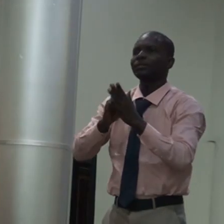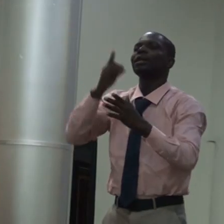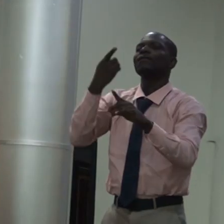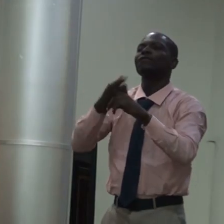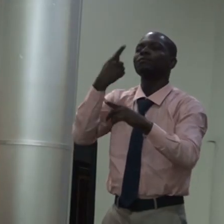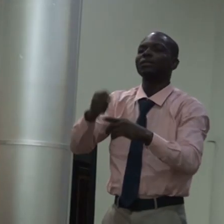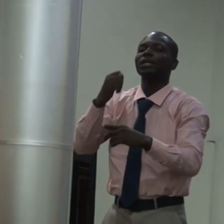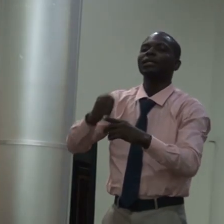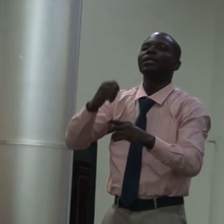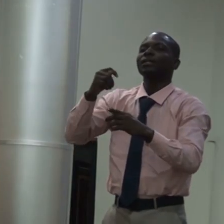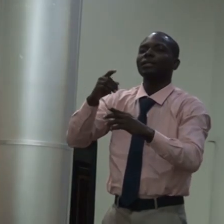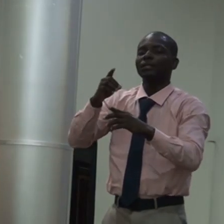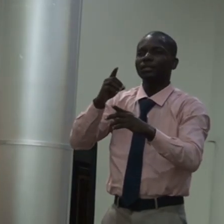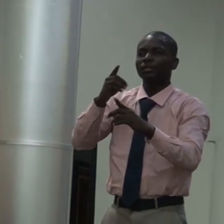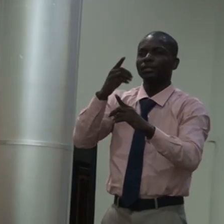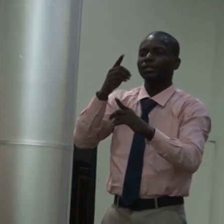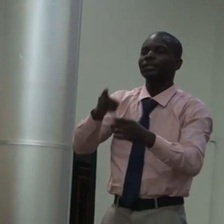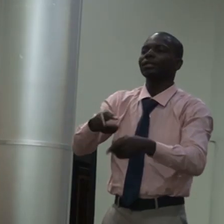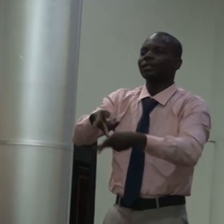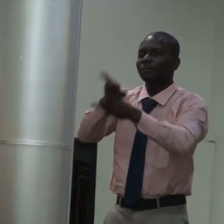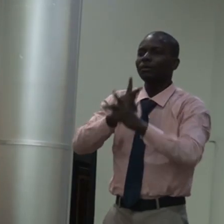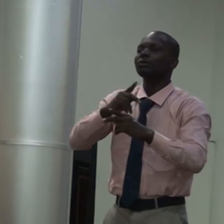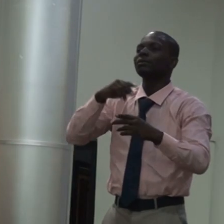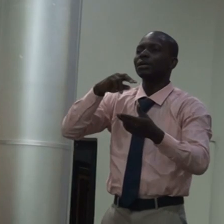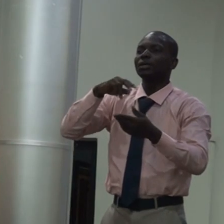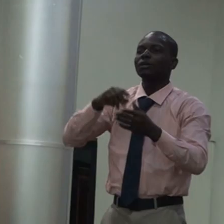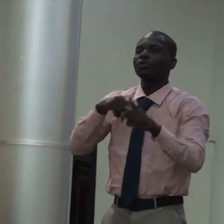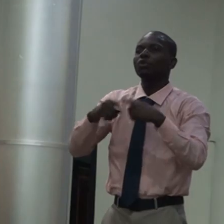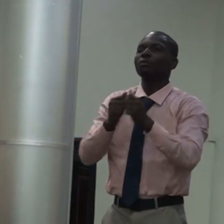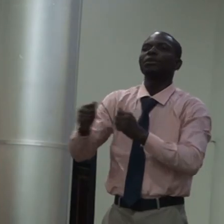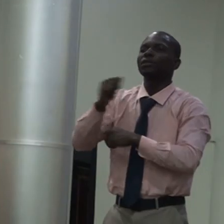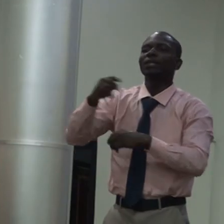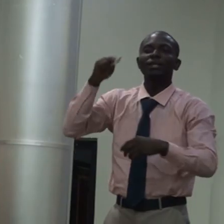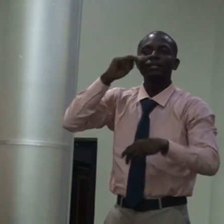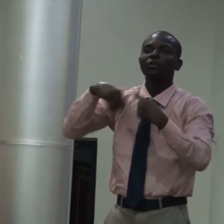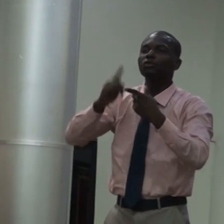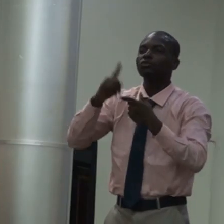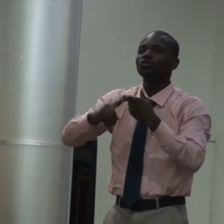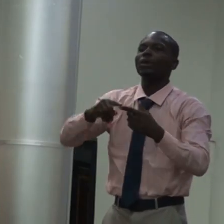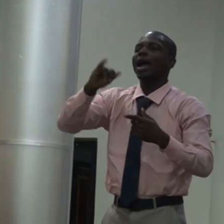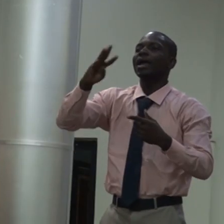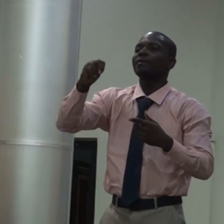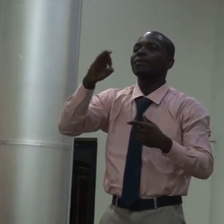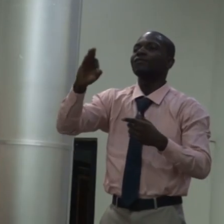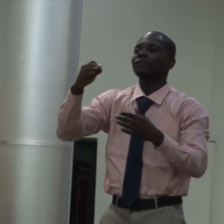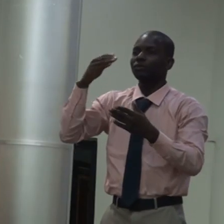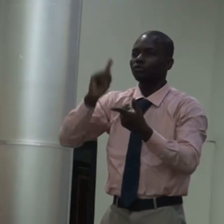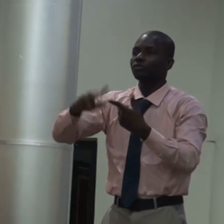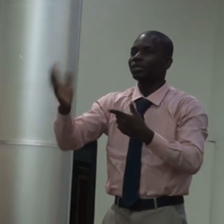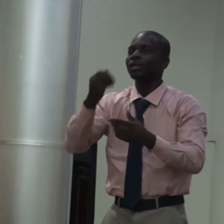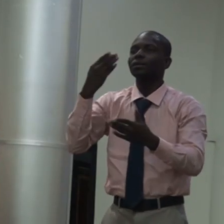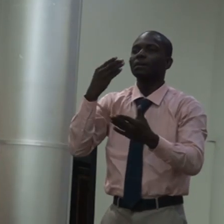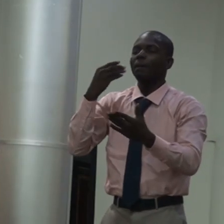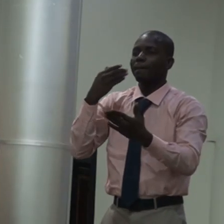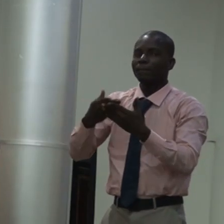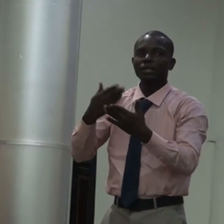From the law, debt goes beyond Nigeria going to a bank or to Germany to IMF and World Bank to take money. Debt